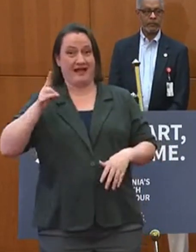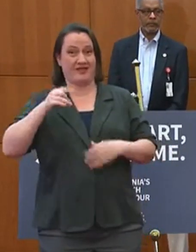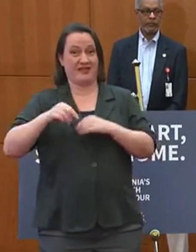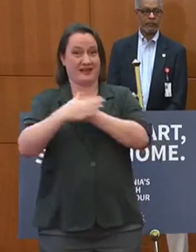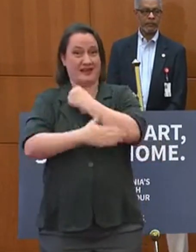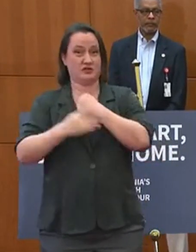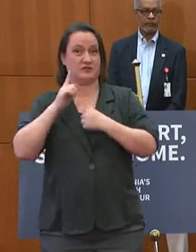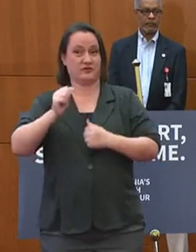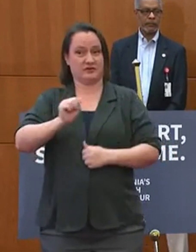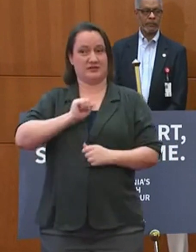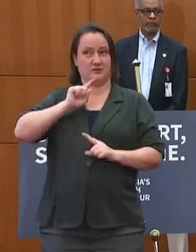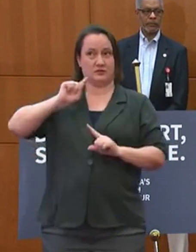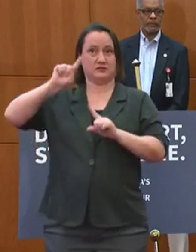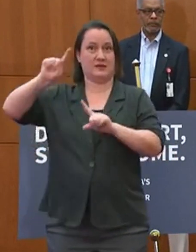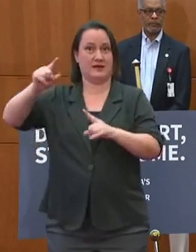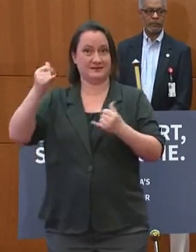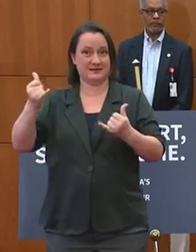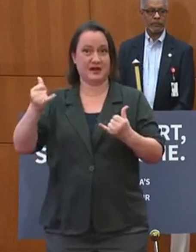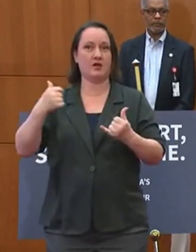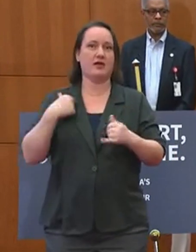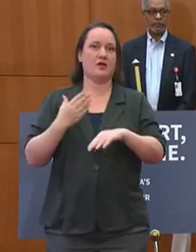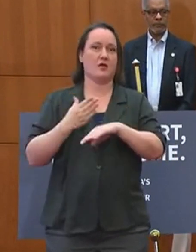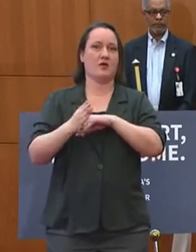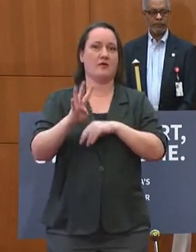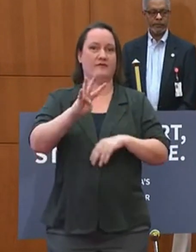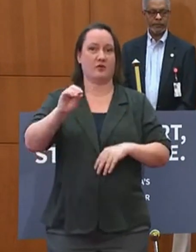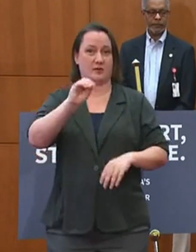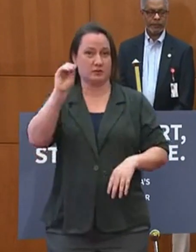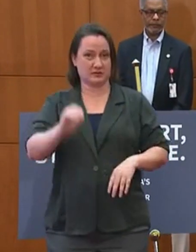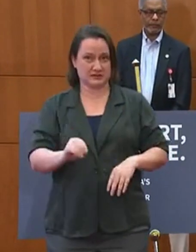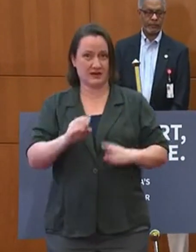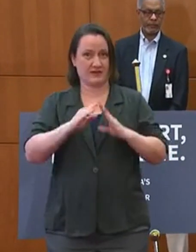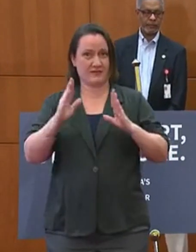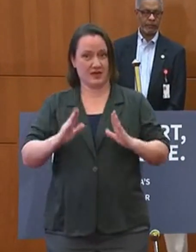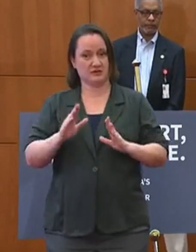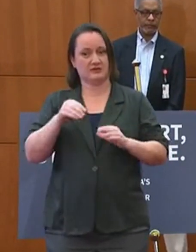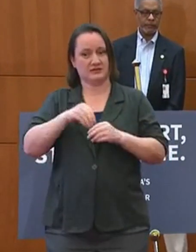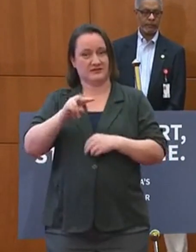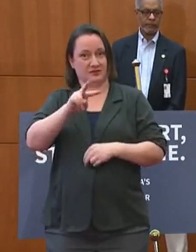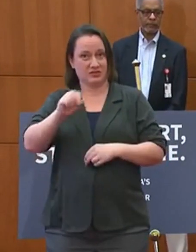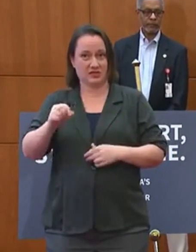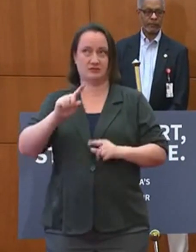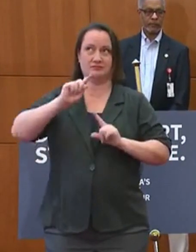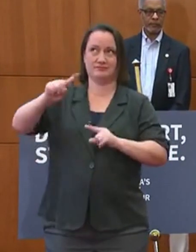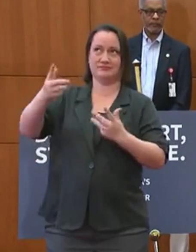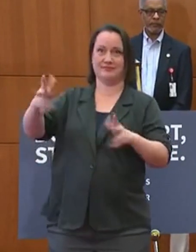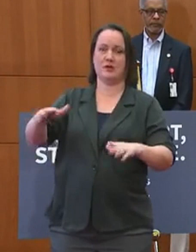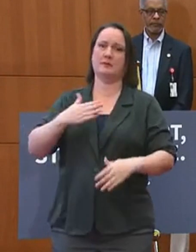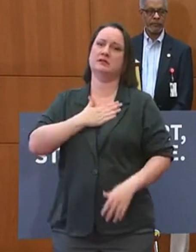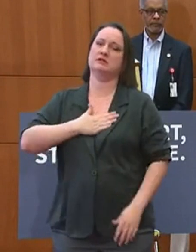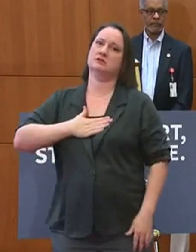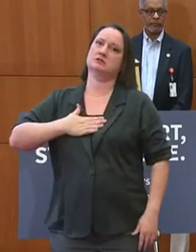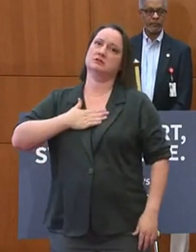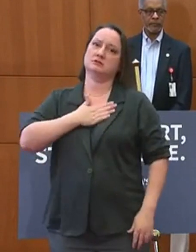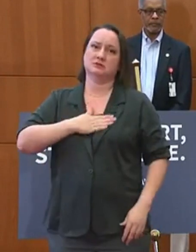so far, with more than 40% of households in Virginia having already responded. So please